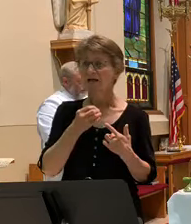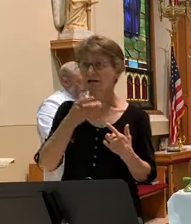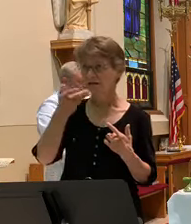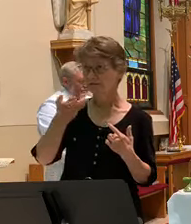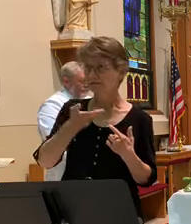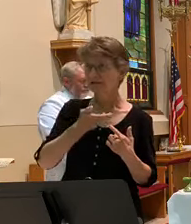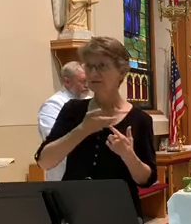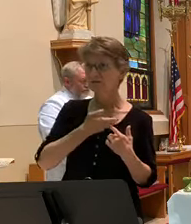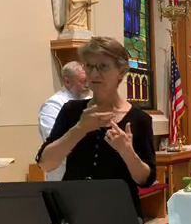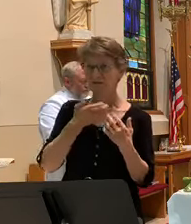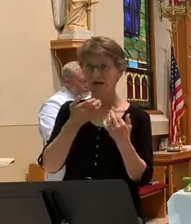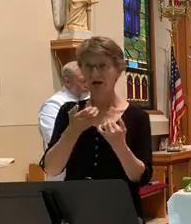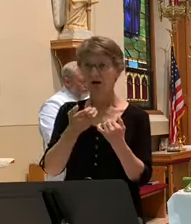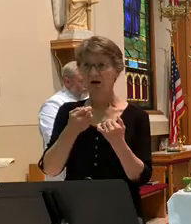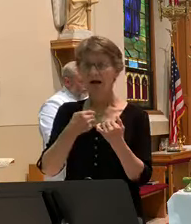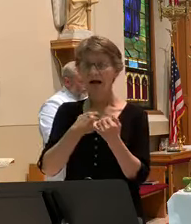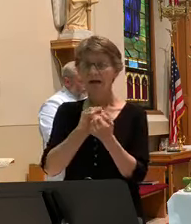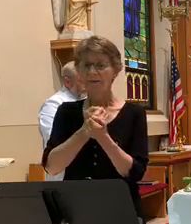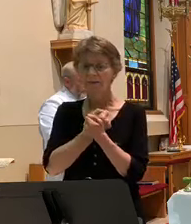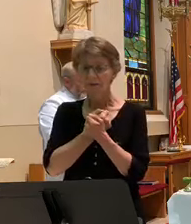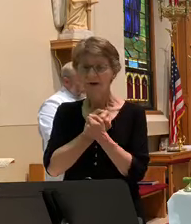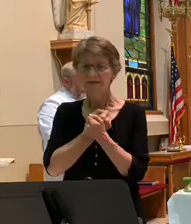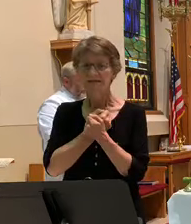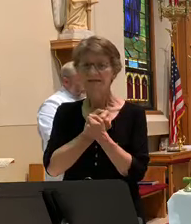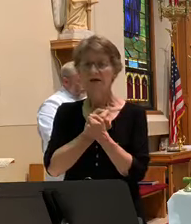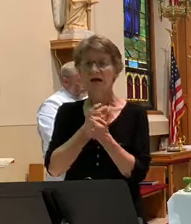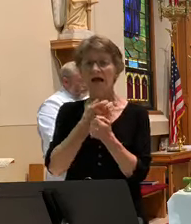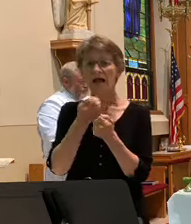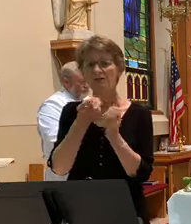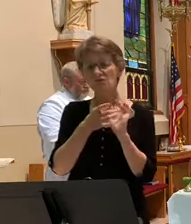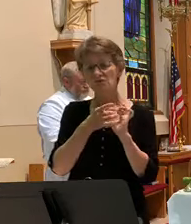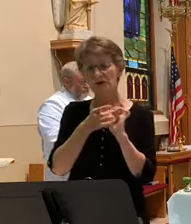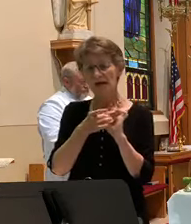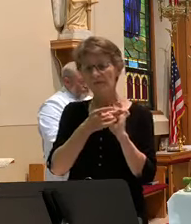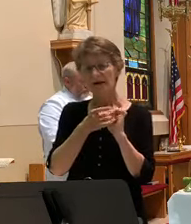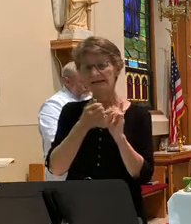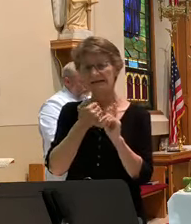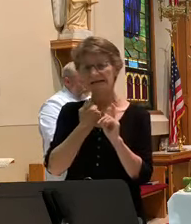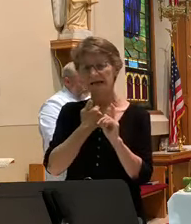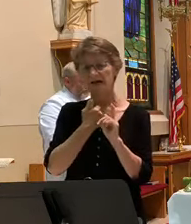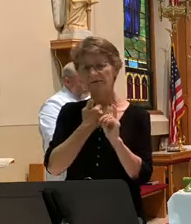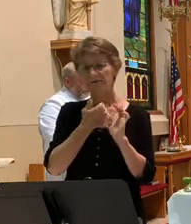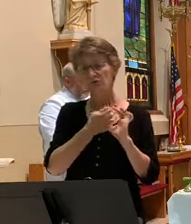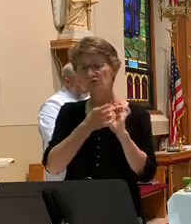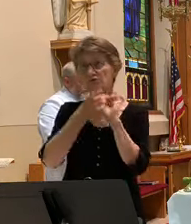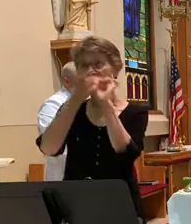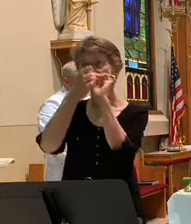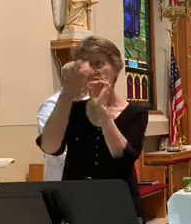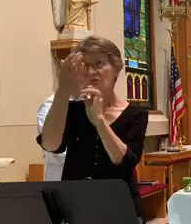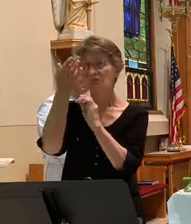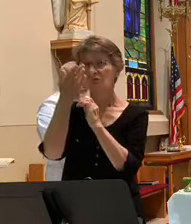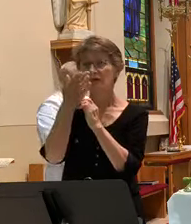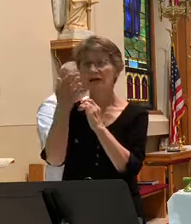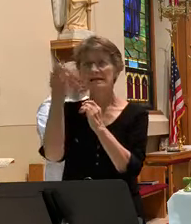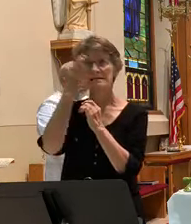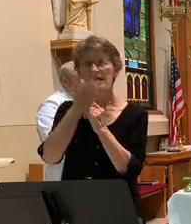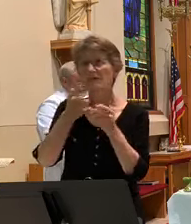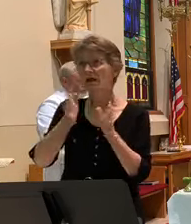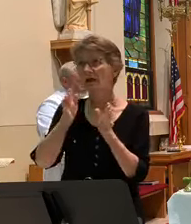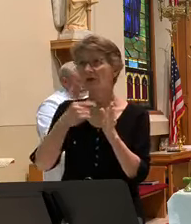have already come, I embrace you and unite myself entirely to you.